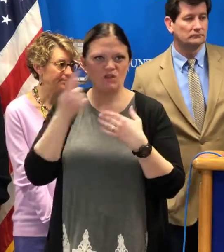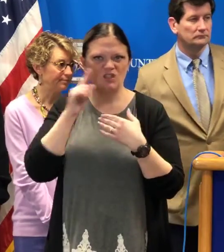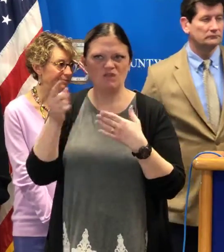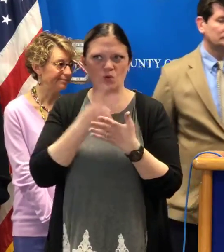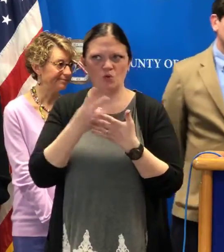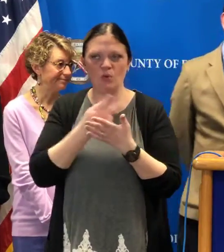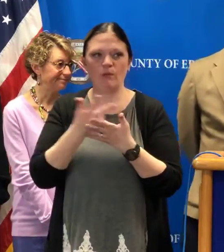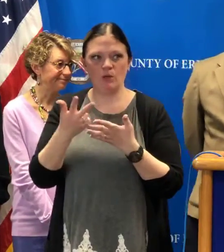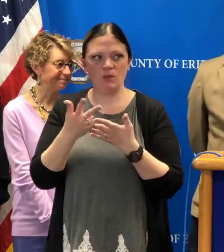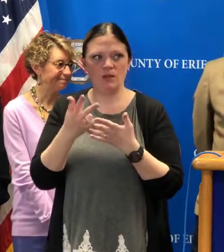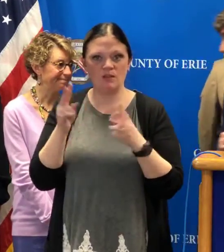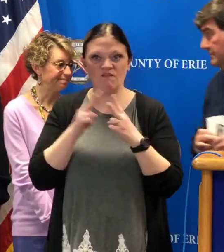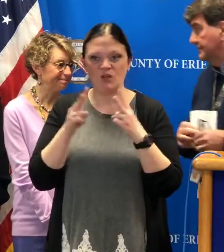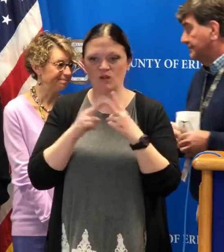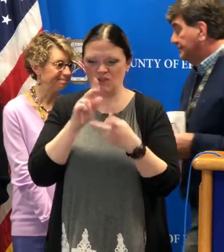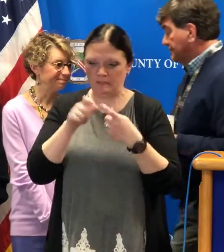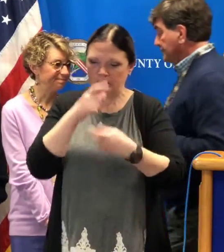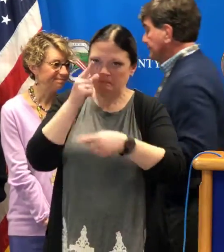2.5 to 3 weeks, very, very accurately.